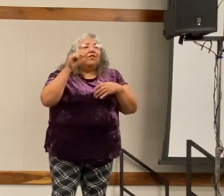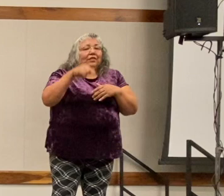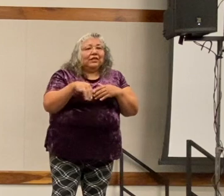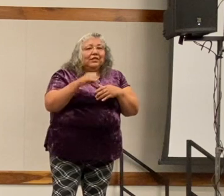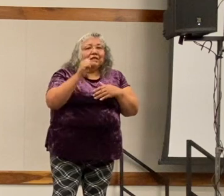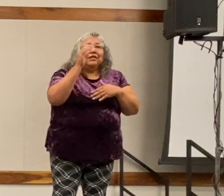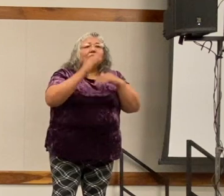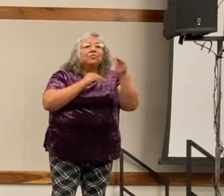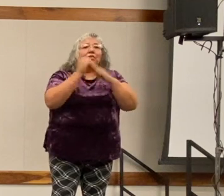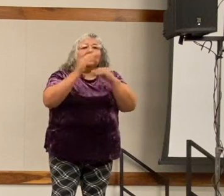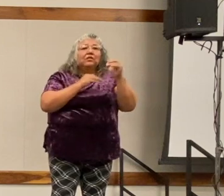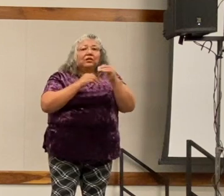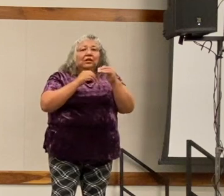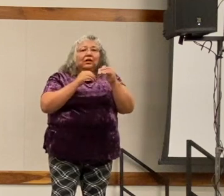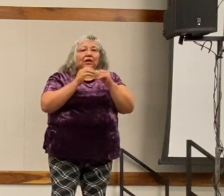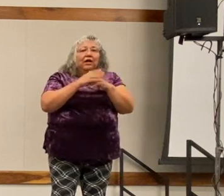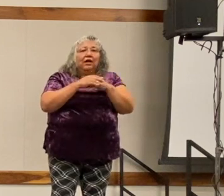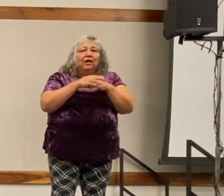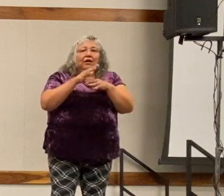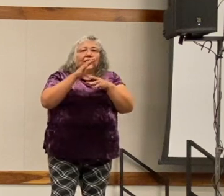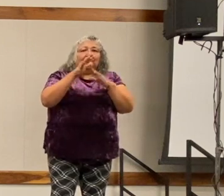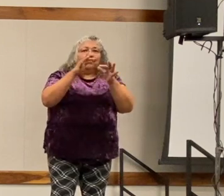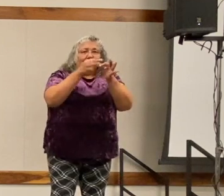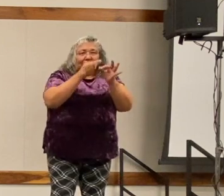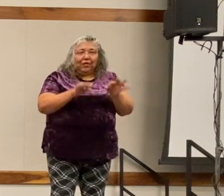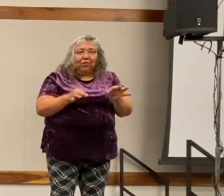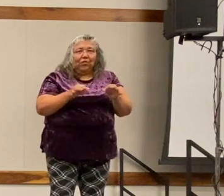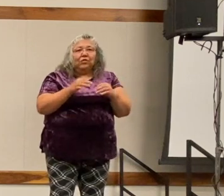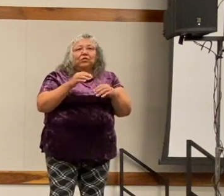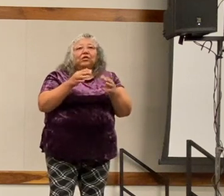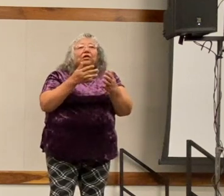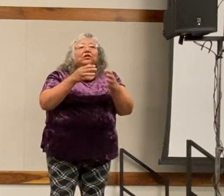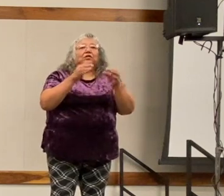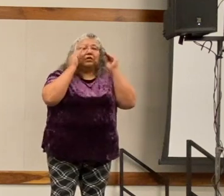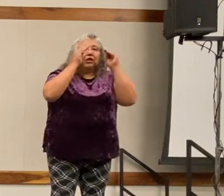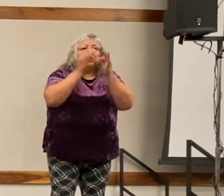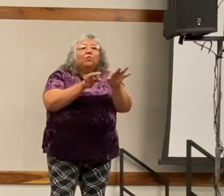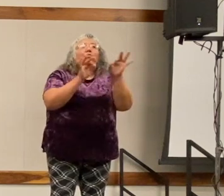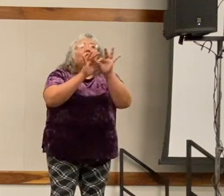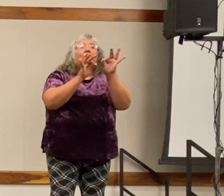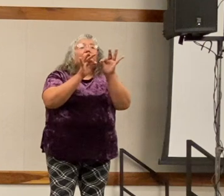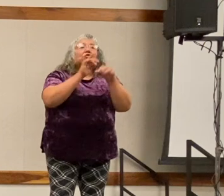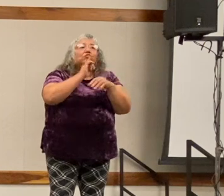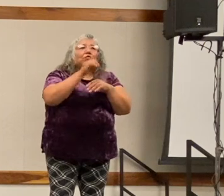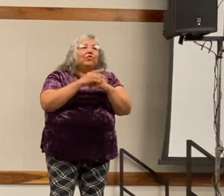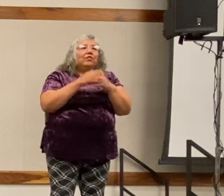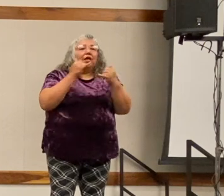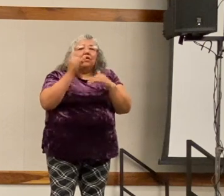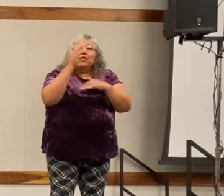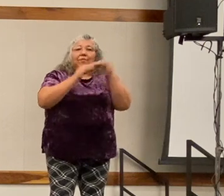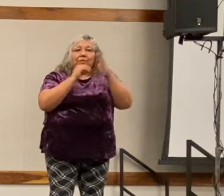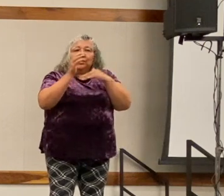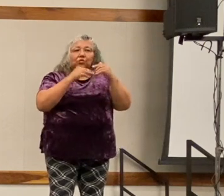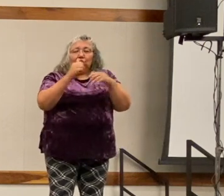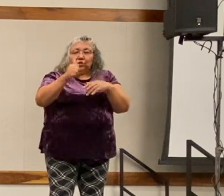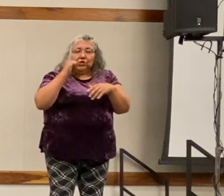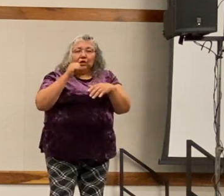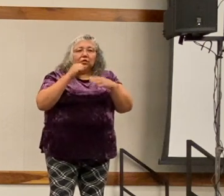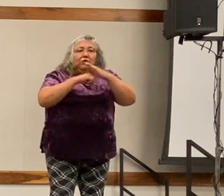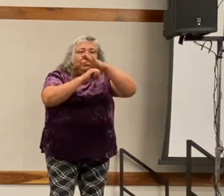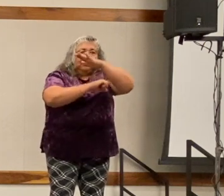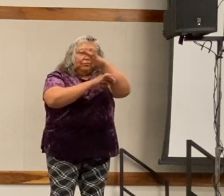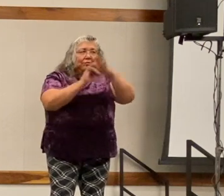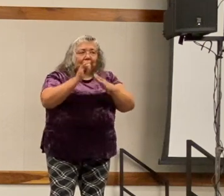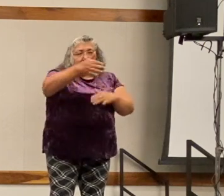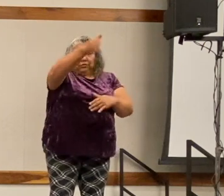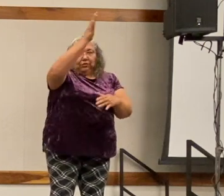this building metaphor to teach an important truth. He's teaching the builders rejected a stone that God